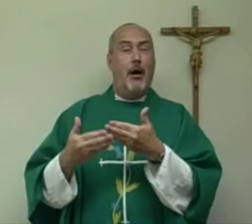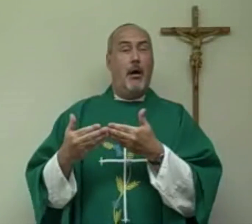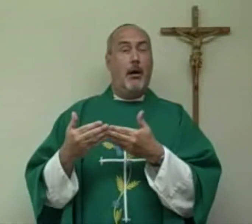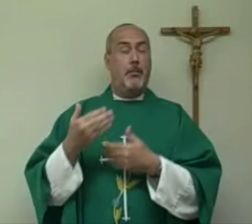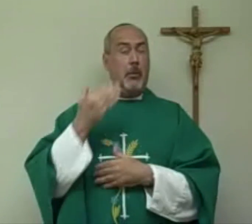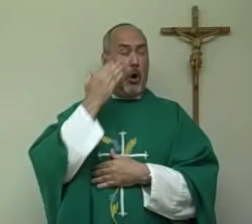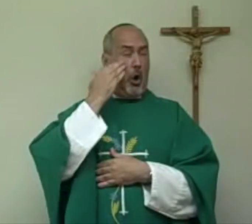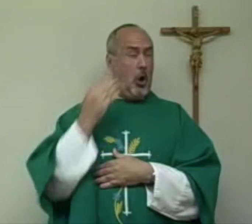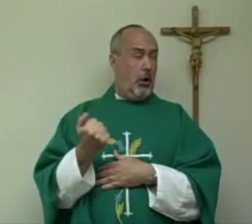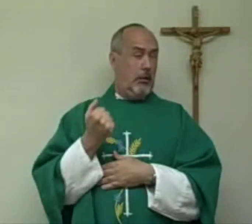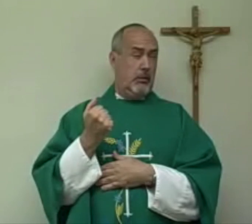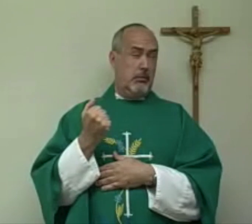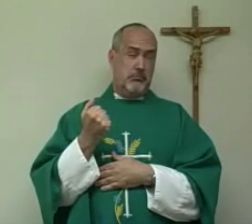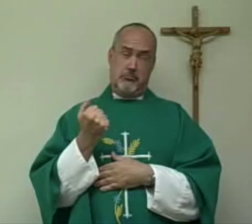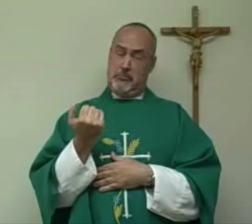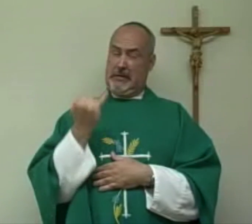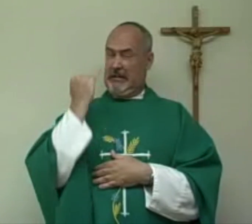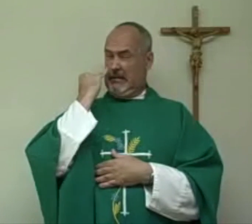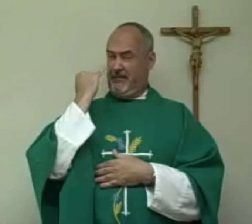with kindness and love.